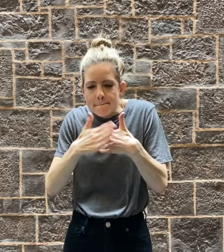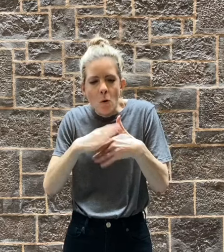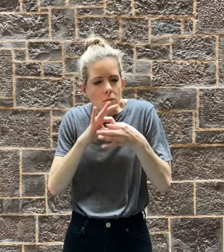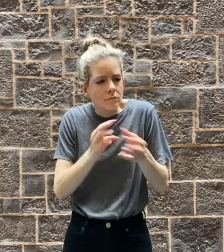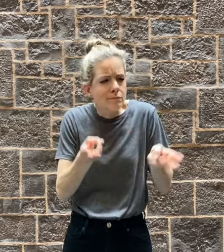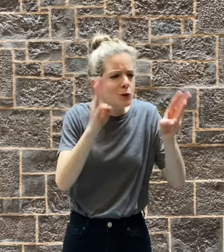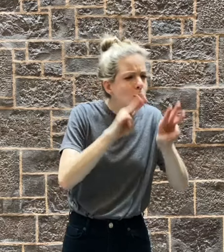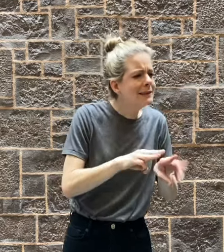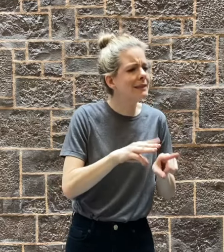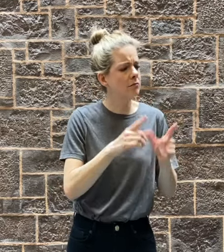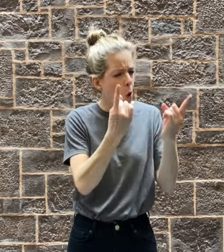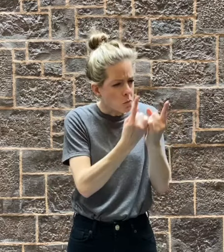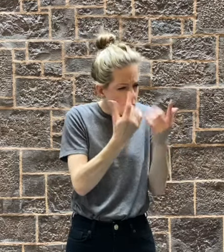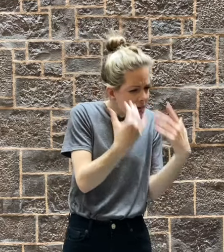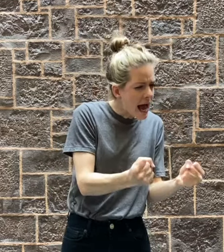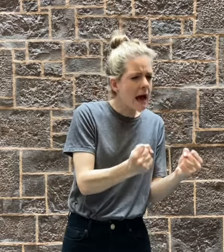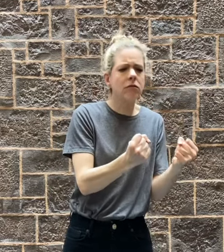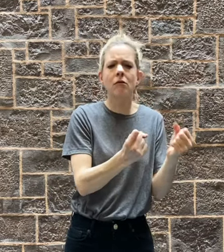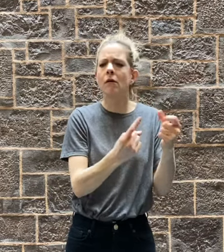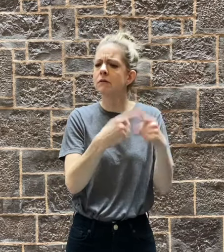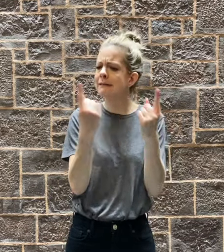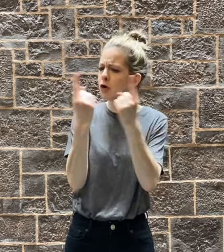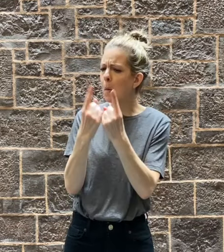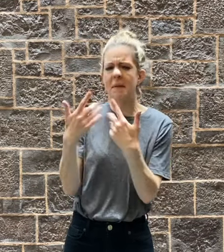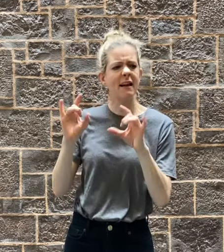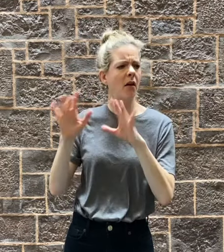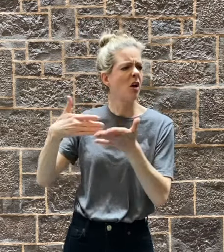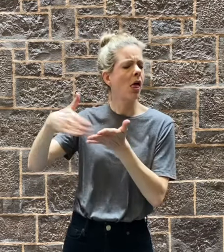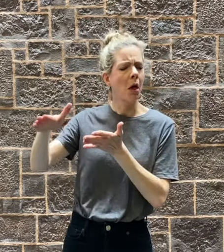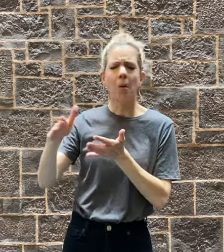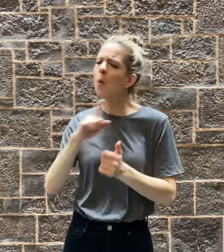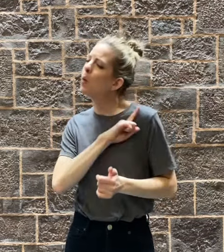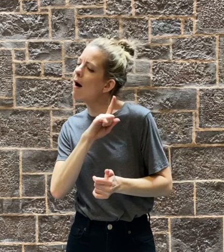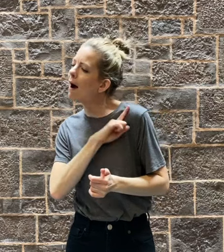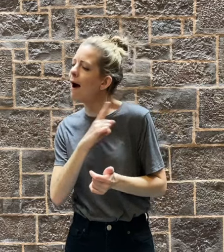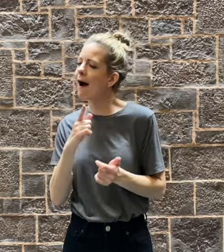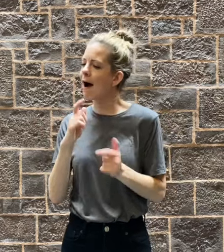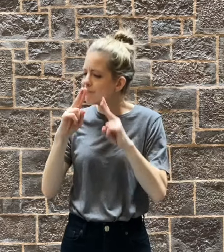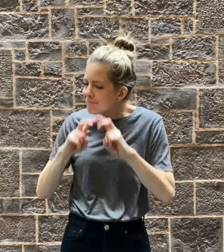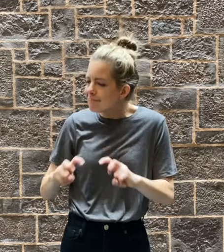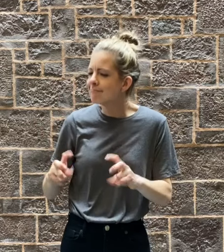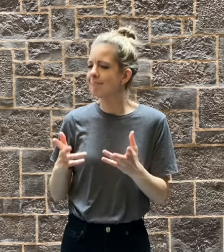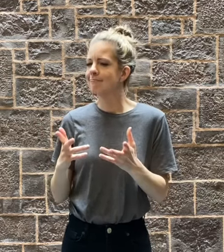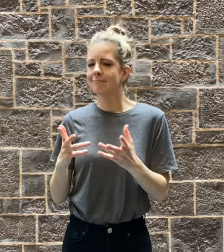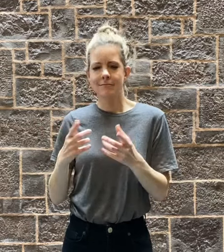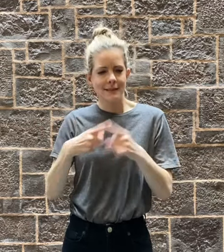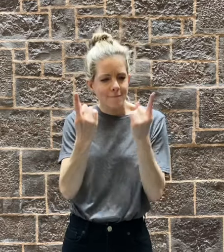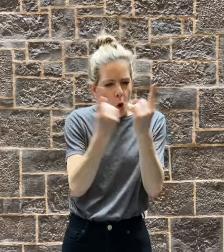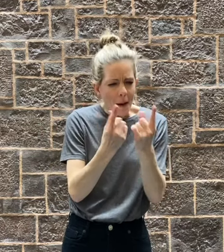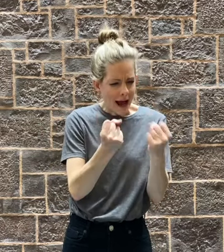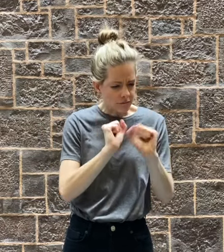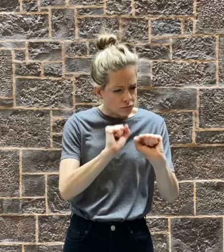not in a museum, the stories that objects tell. And this particular object was such a great invitation to do